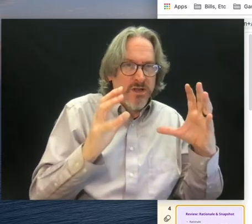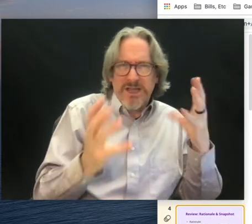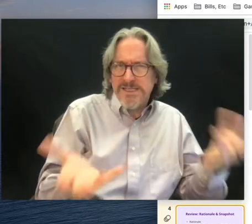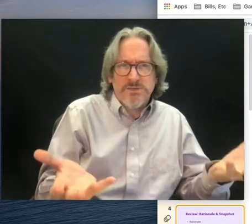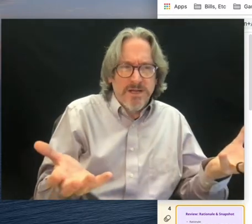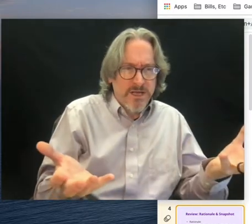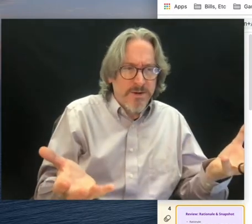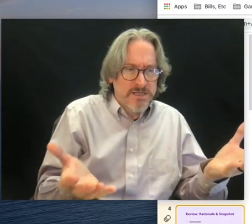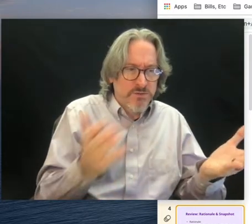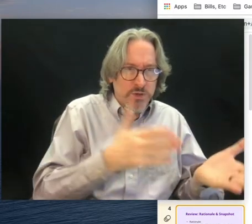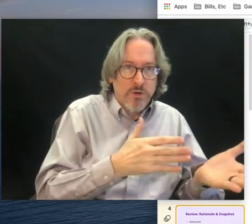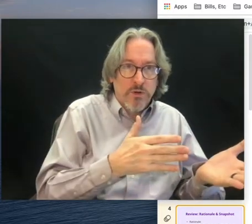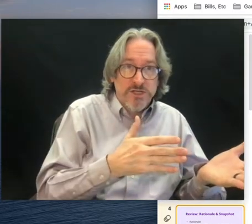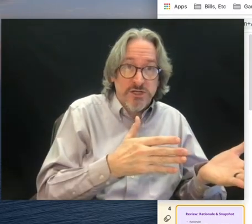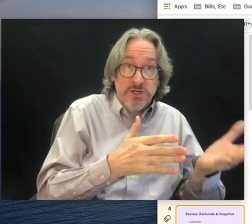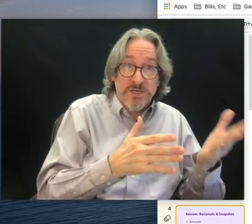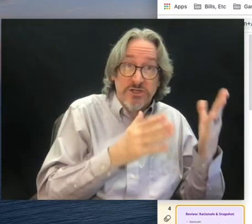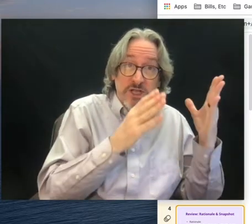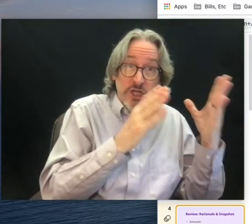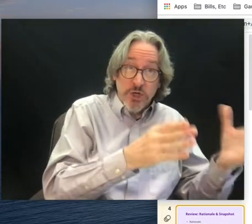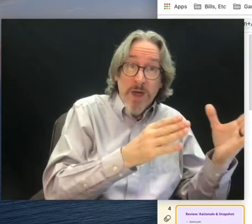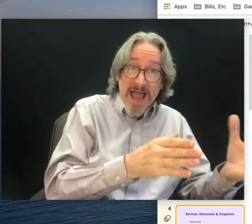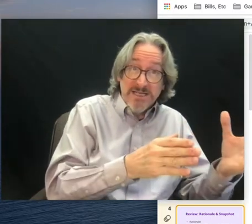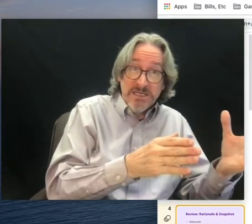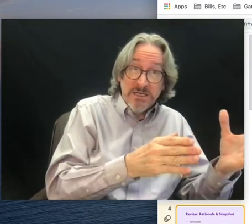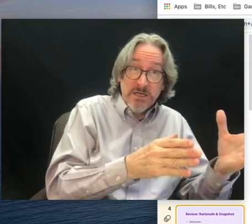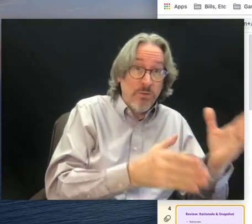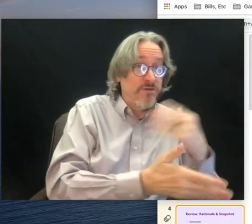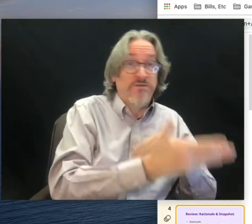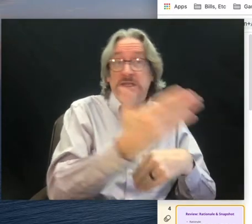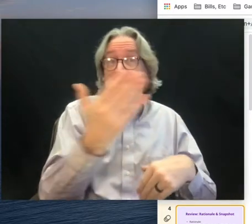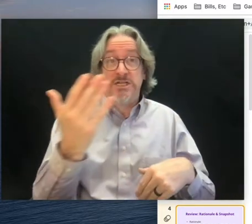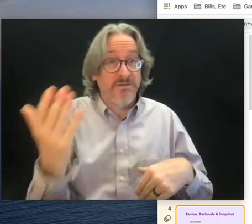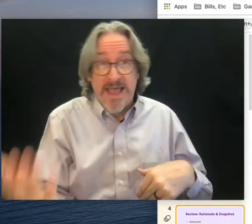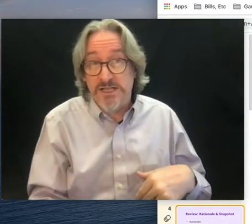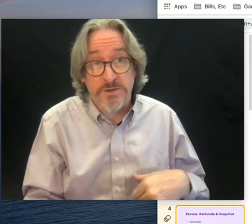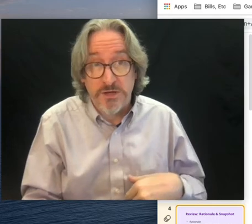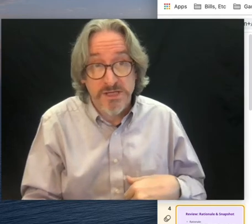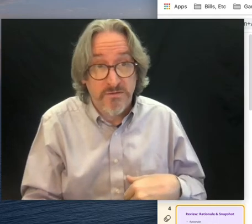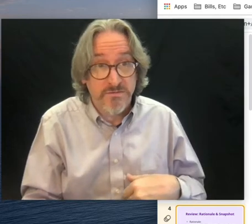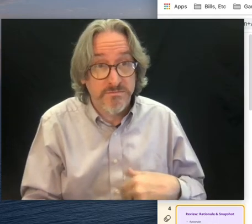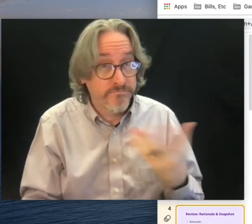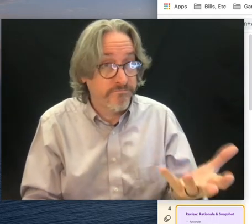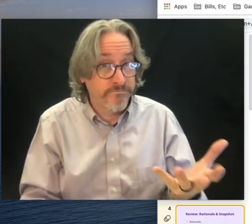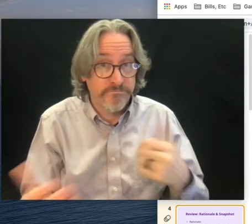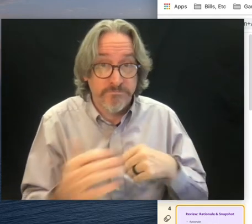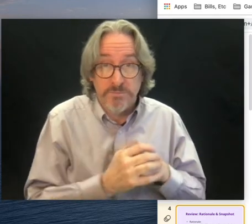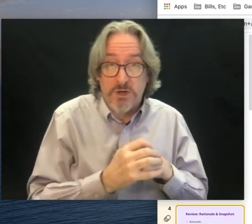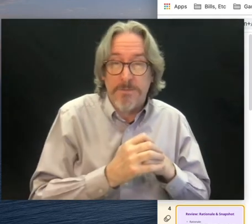So the easiest way to think about it is a rhetorical question is a question that you ask with the full intention of answering yourself.